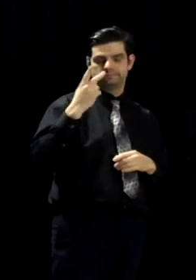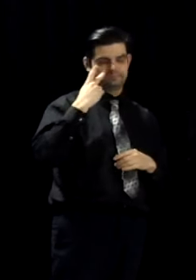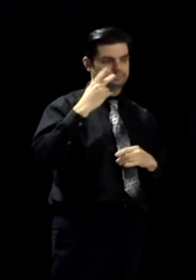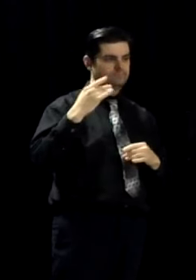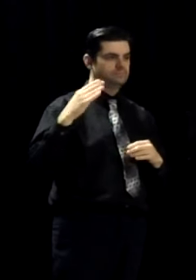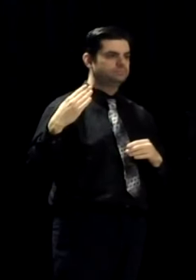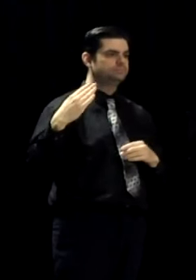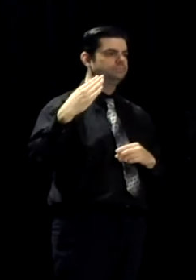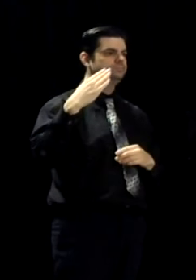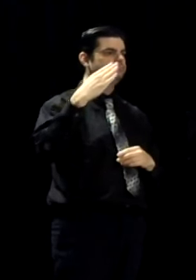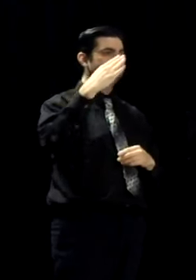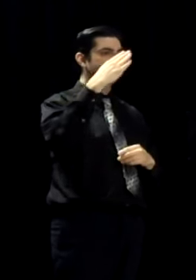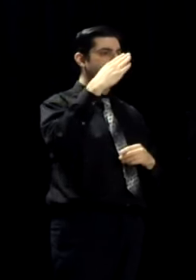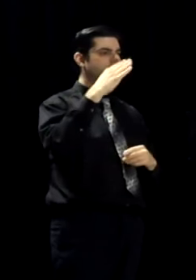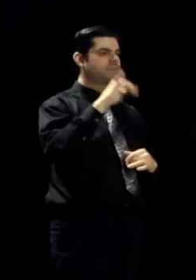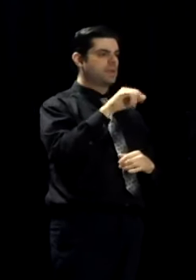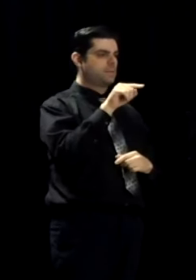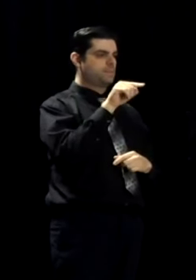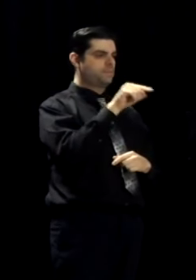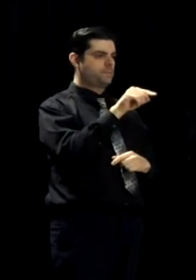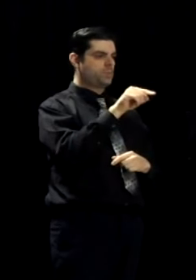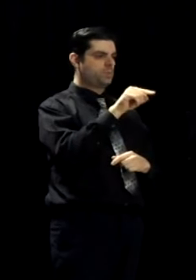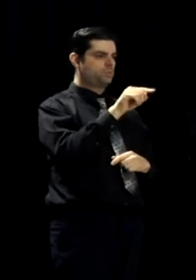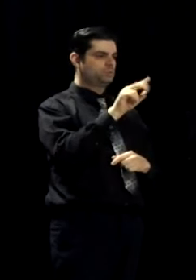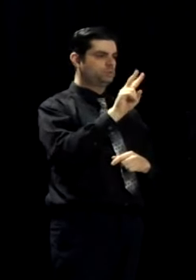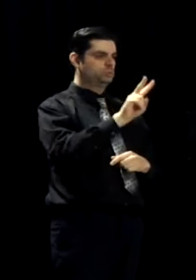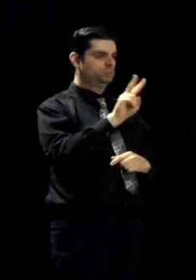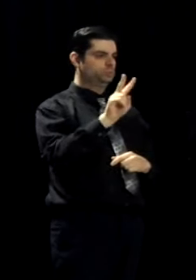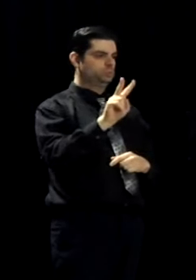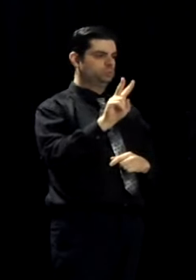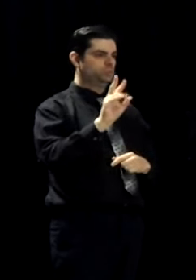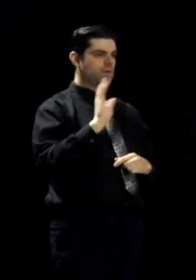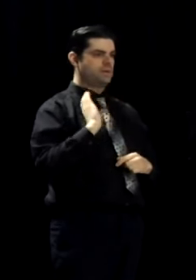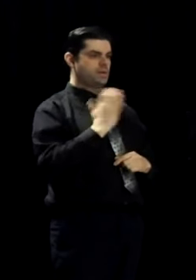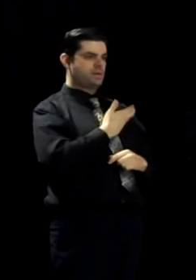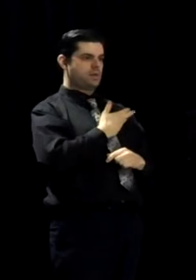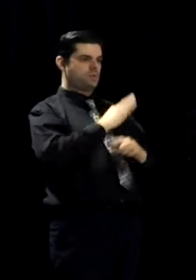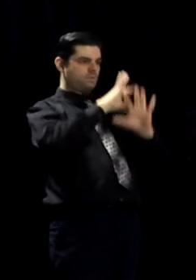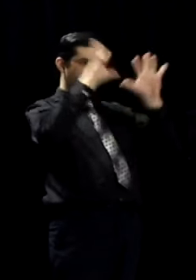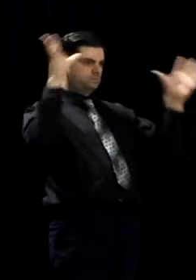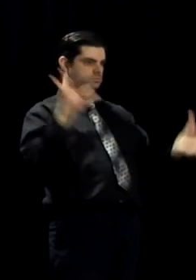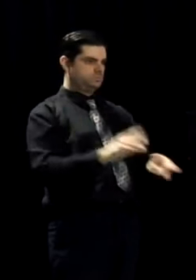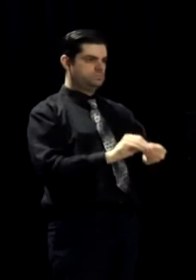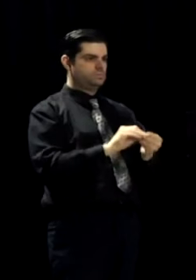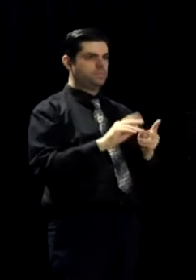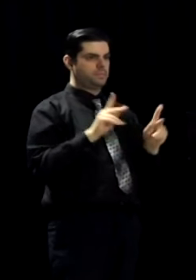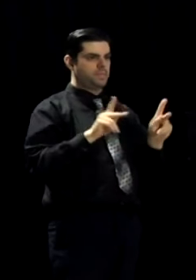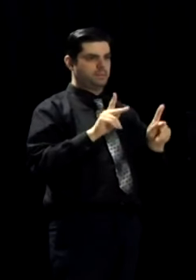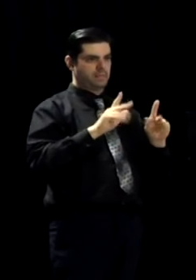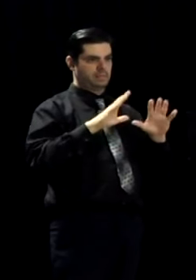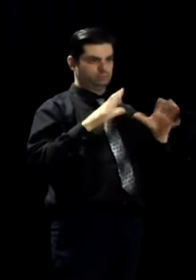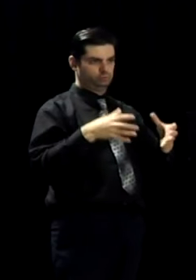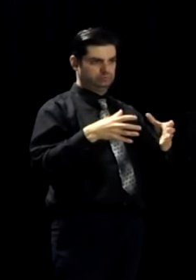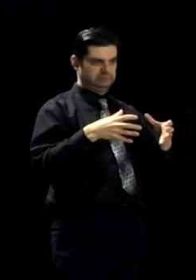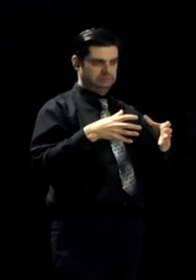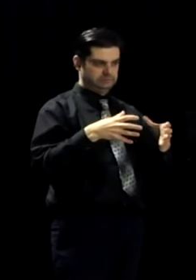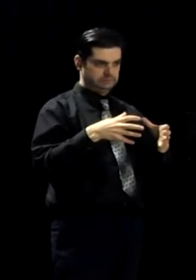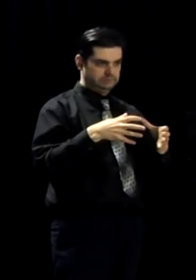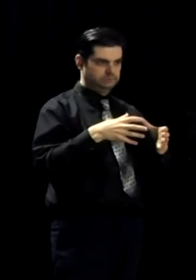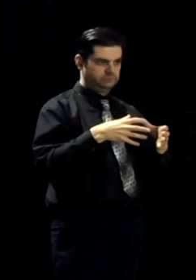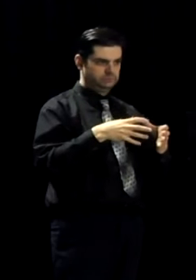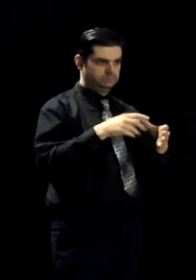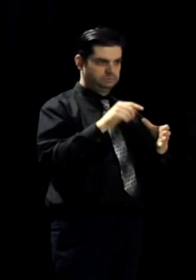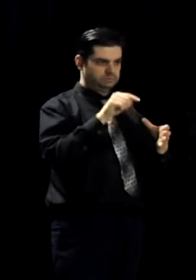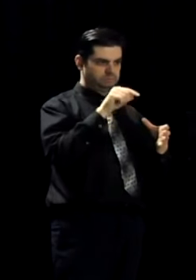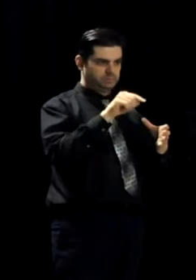0.22 of our population. So we need to keep that in perspective. When